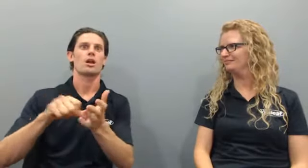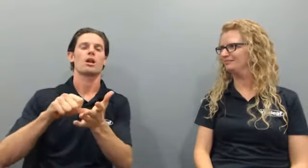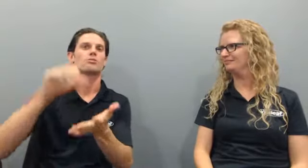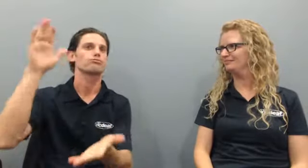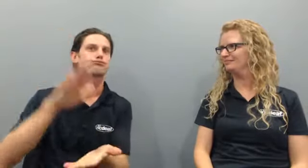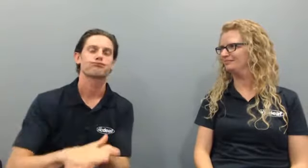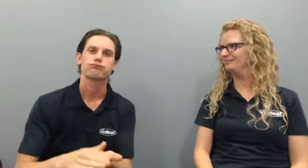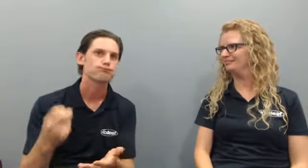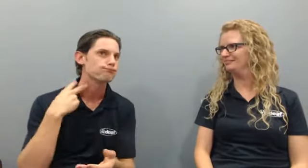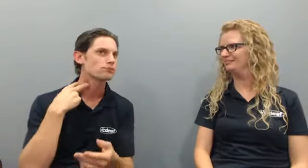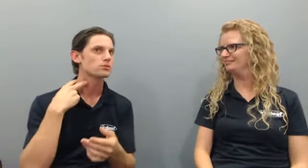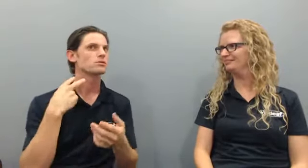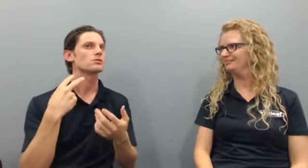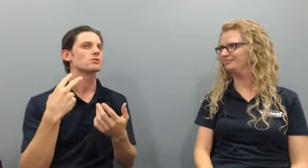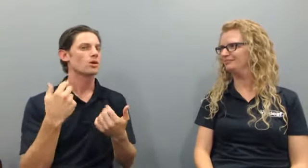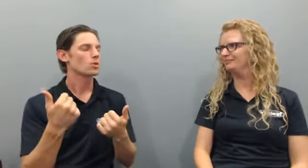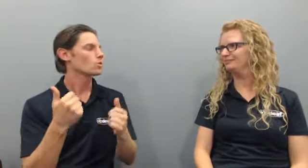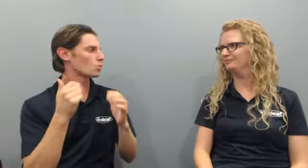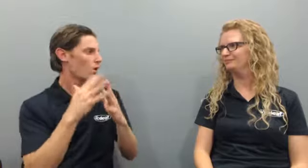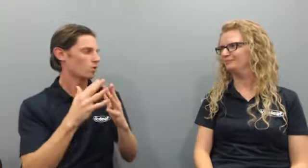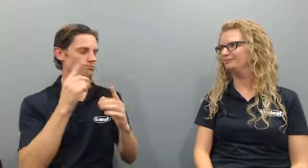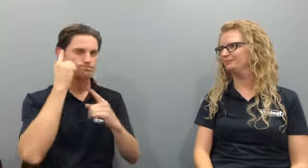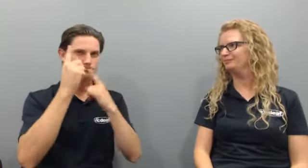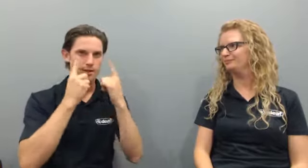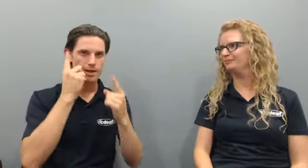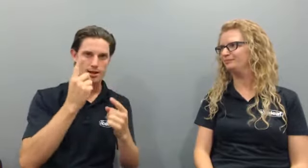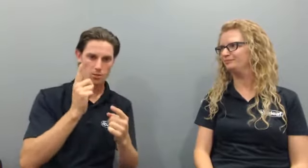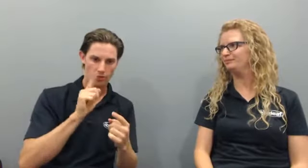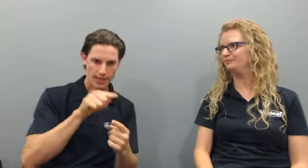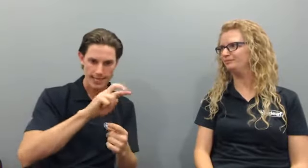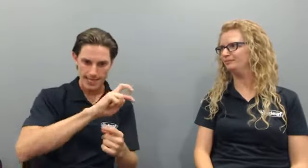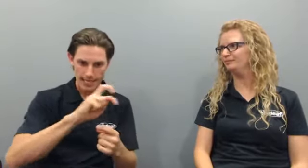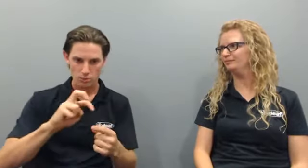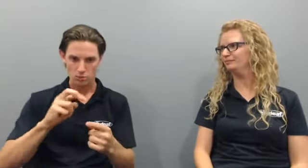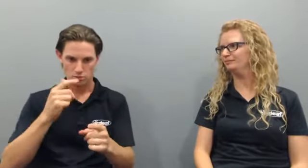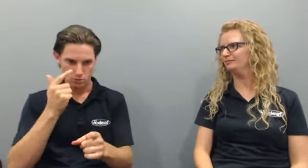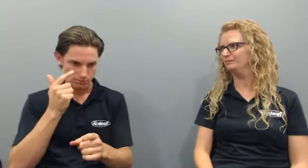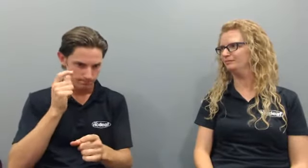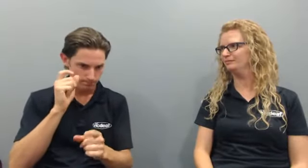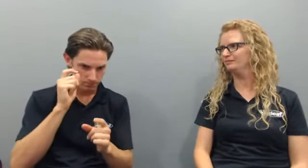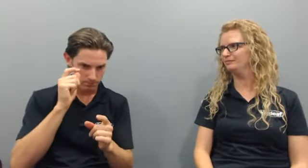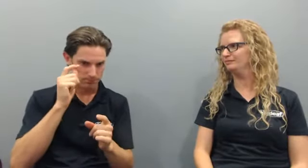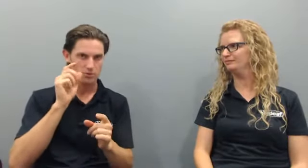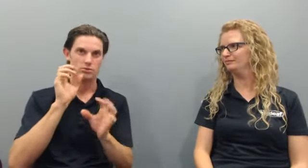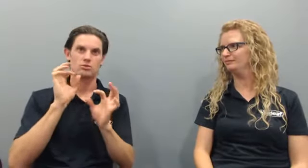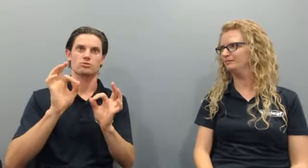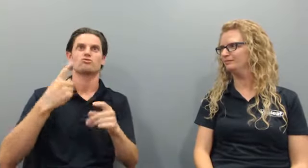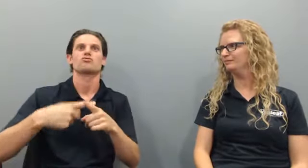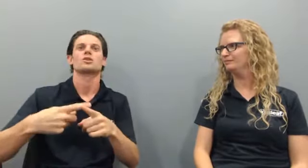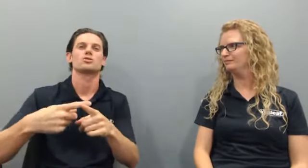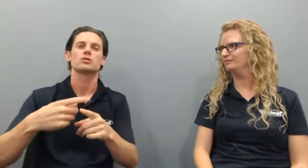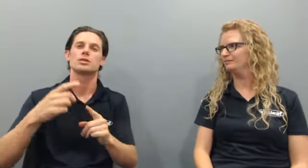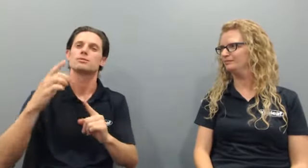work out exactly how you want to spend your money to avoid disappointment when your funds do run out. Ensure that you know how much a particular job will cost